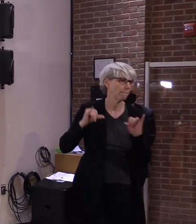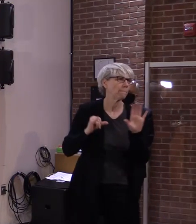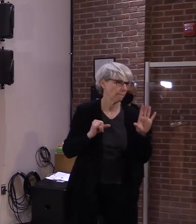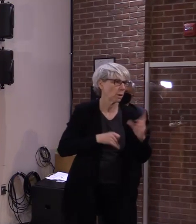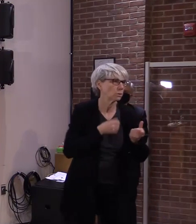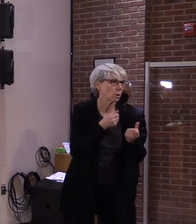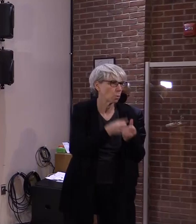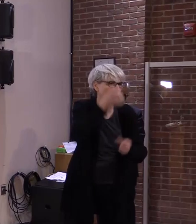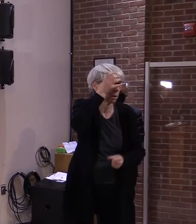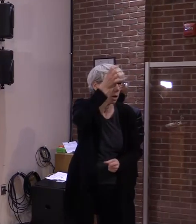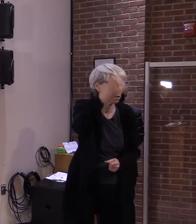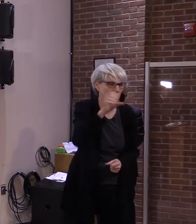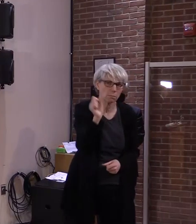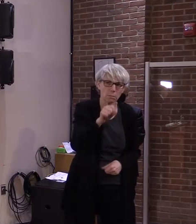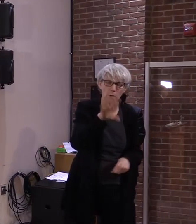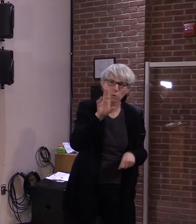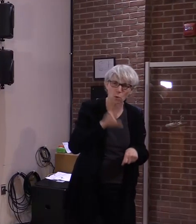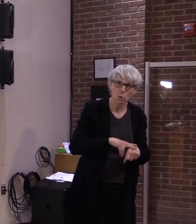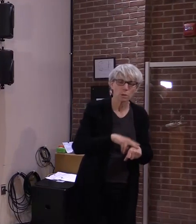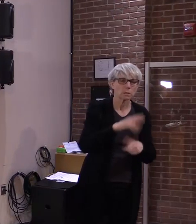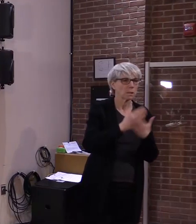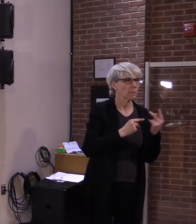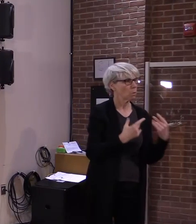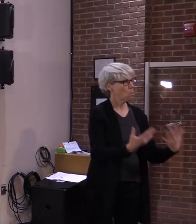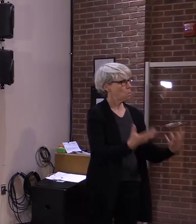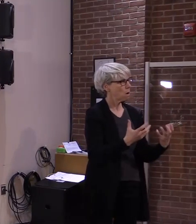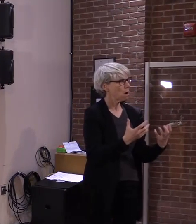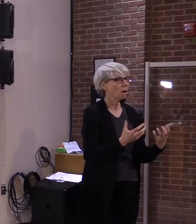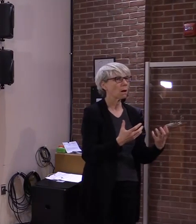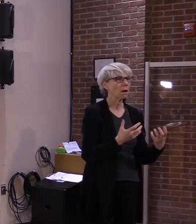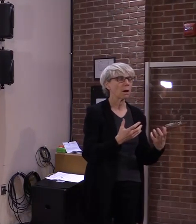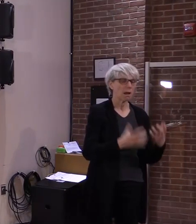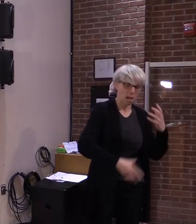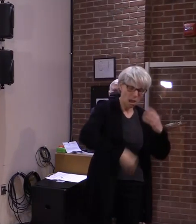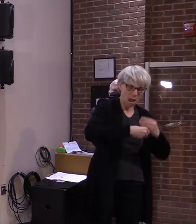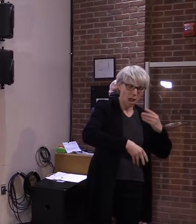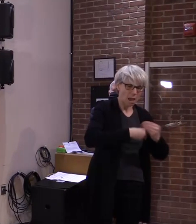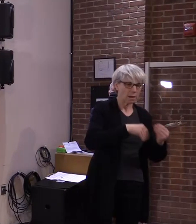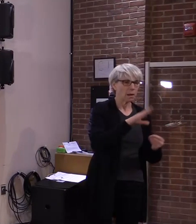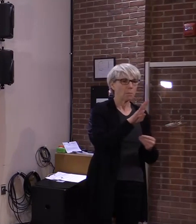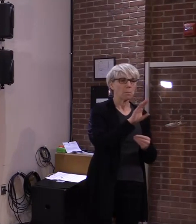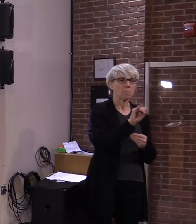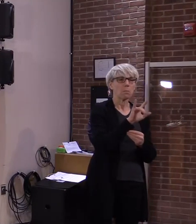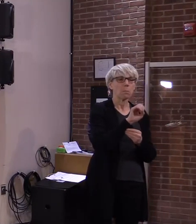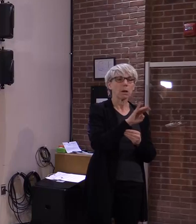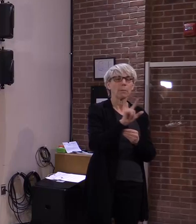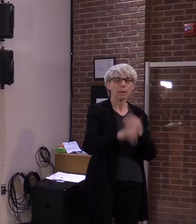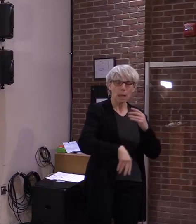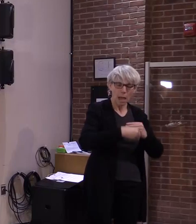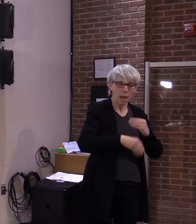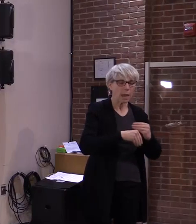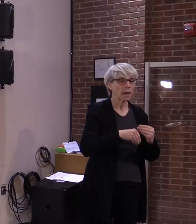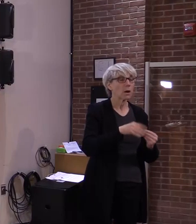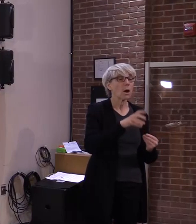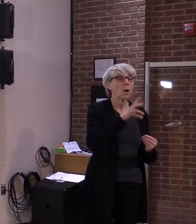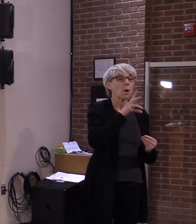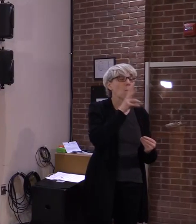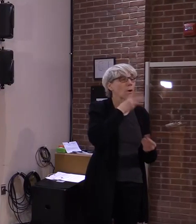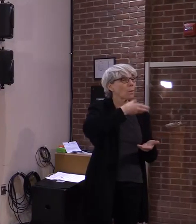So I understand some folks need or desire to have plastic water bottles